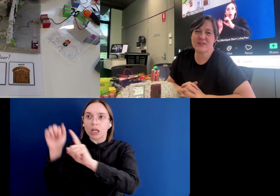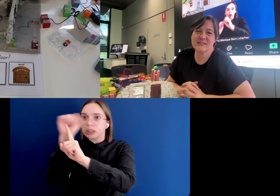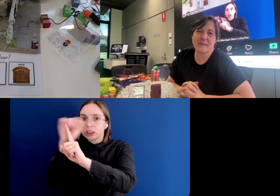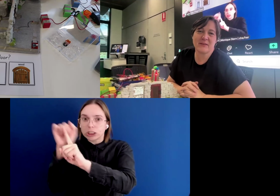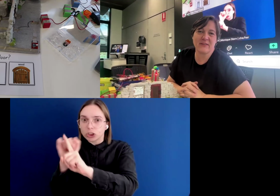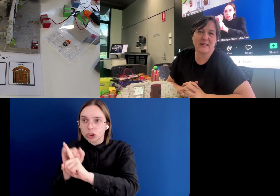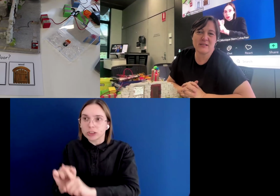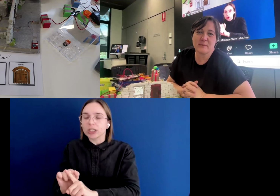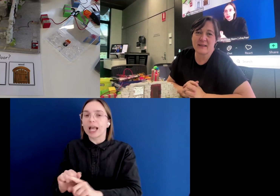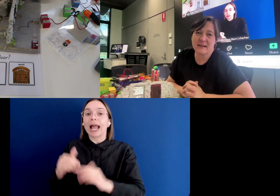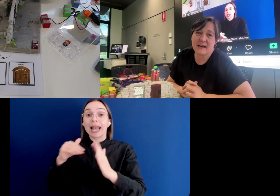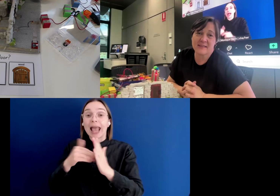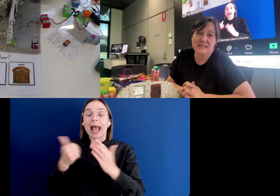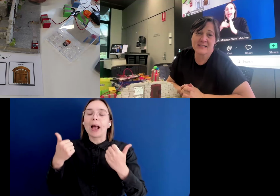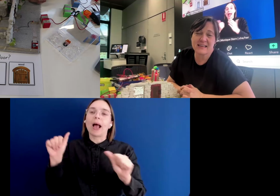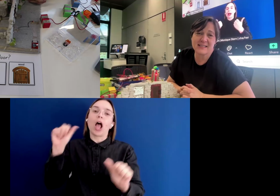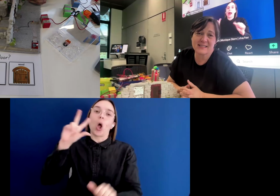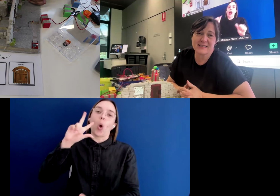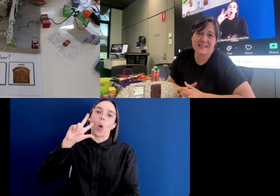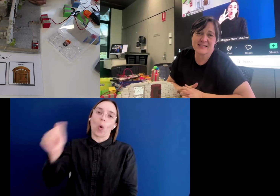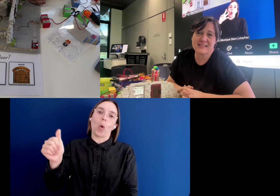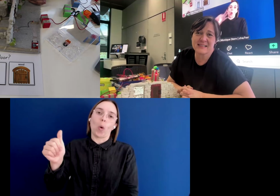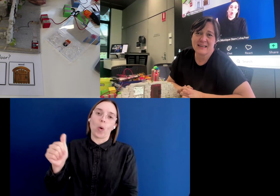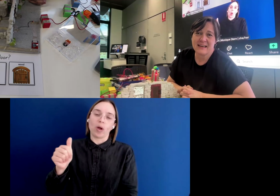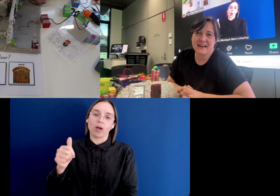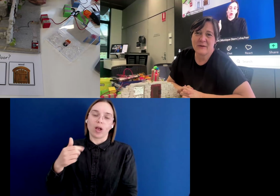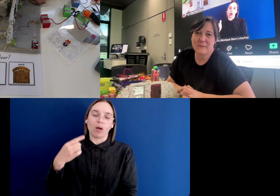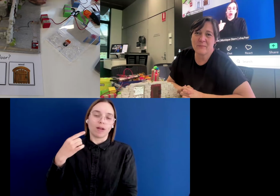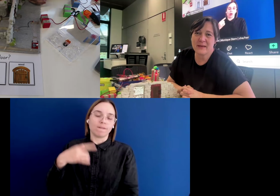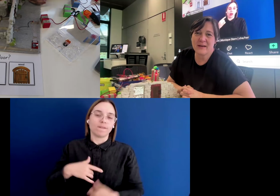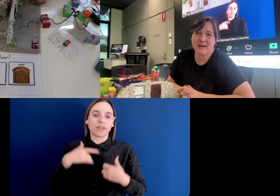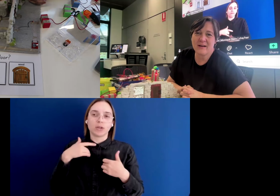And excuse, some of the videos are better than others.